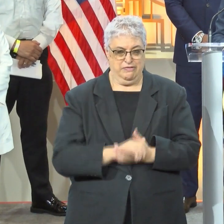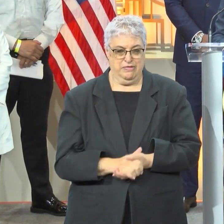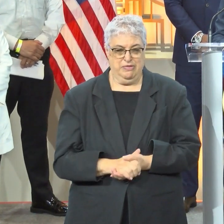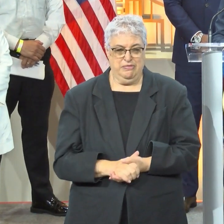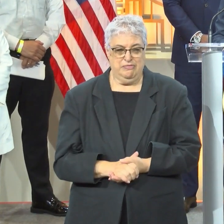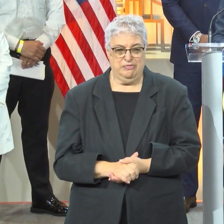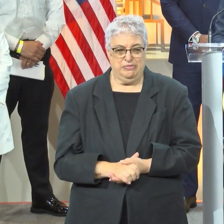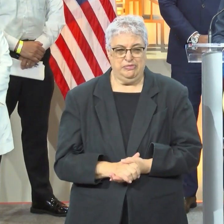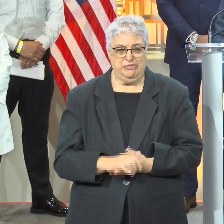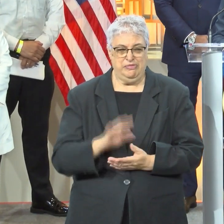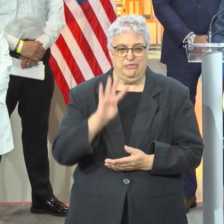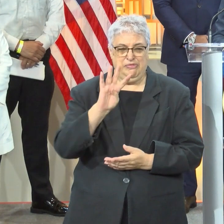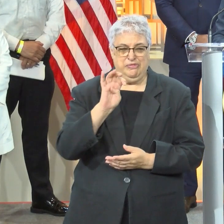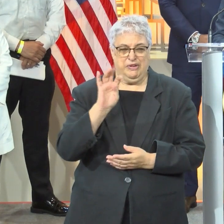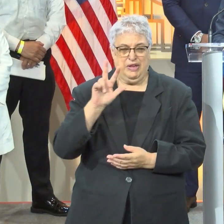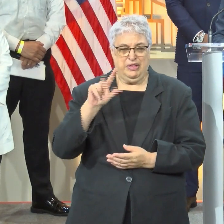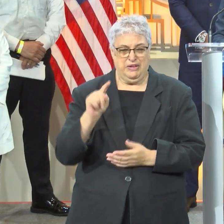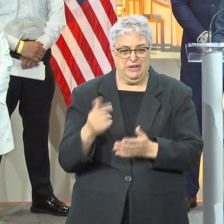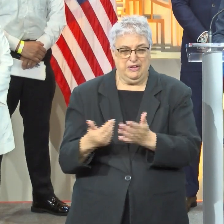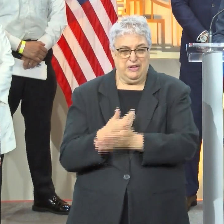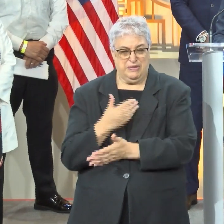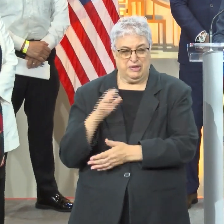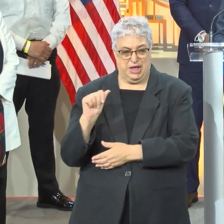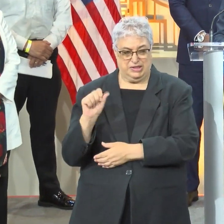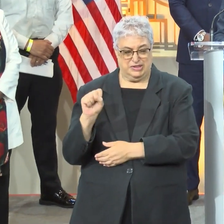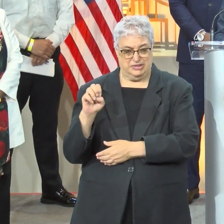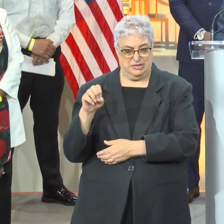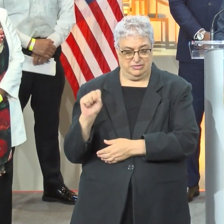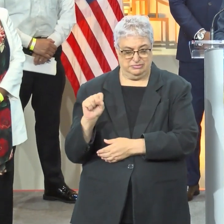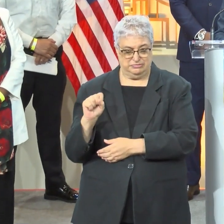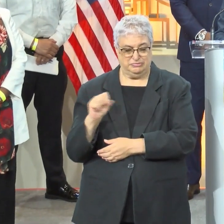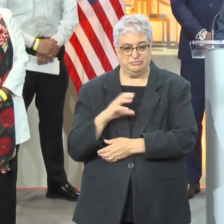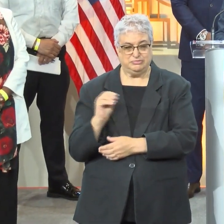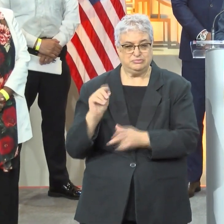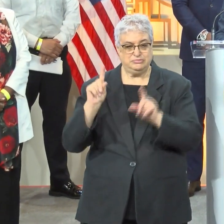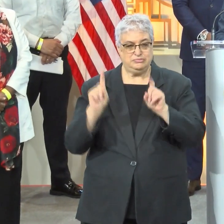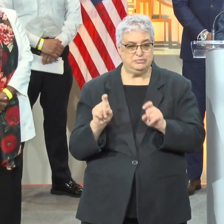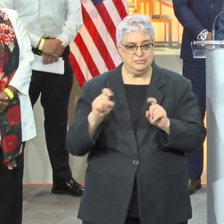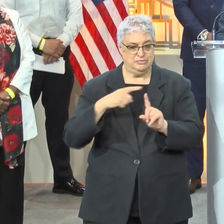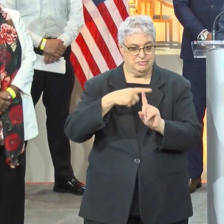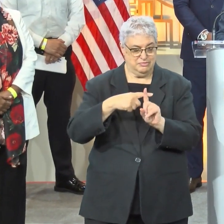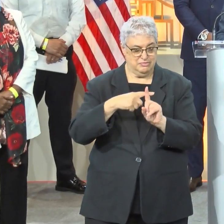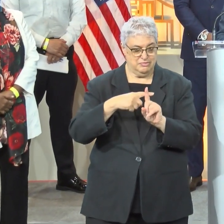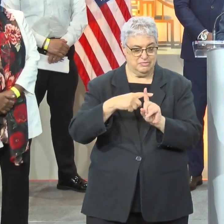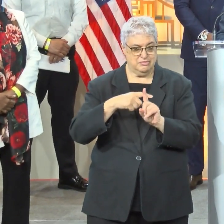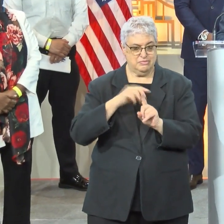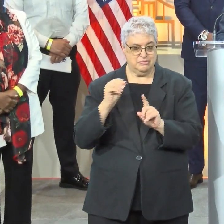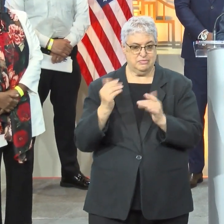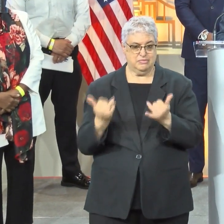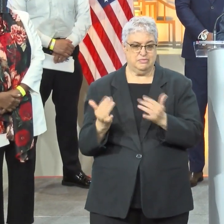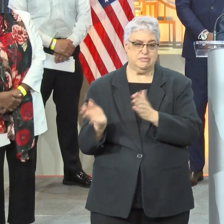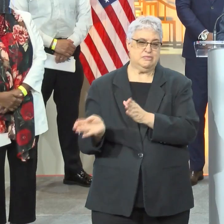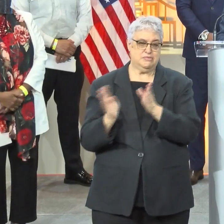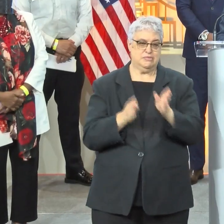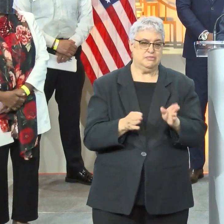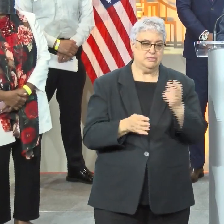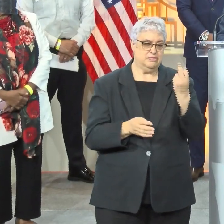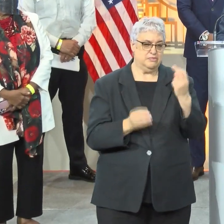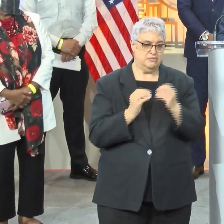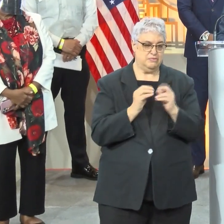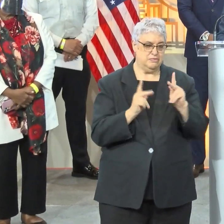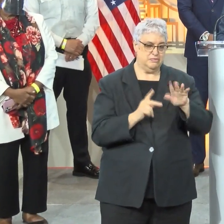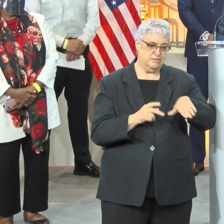585. So 431 new cases, people who have tested positive, and then 12 more